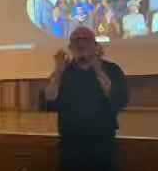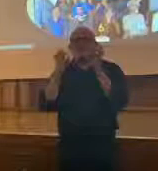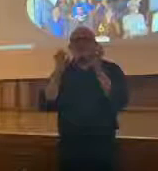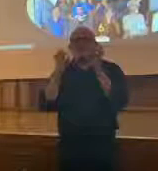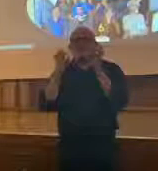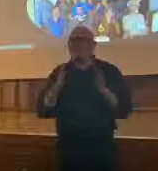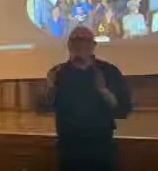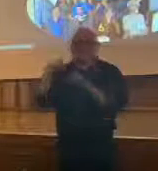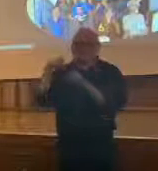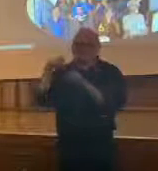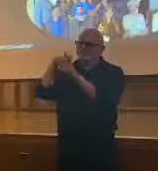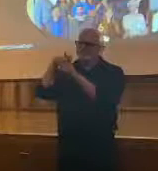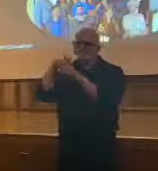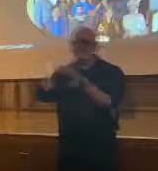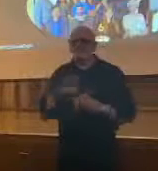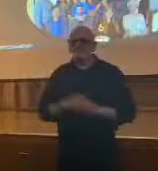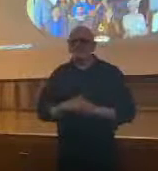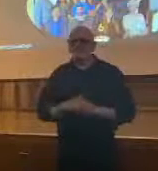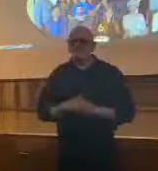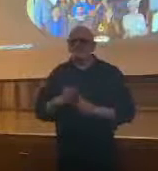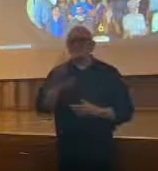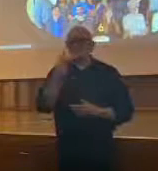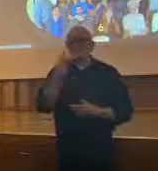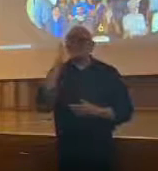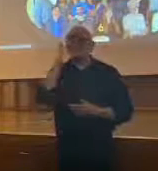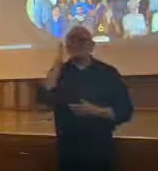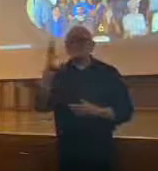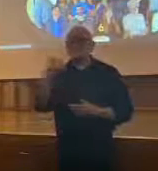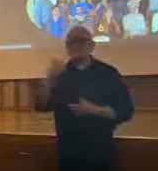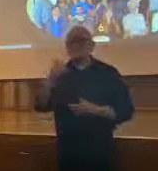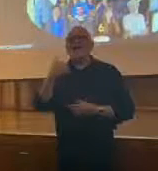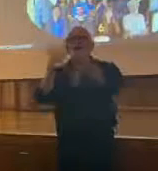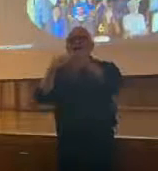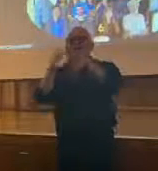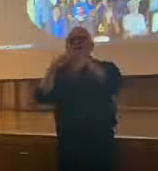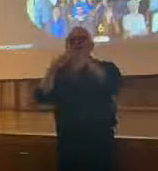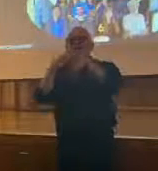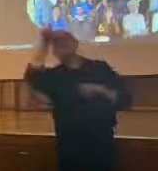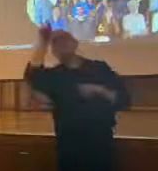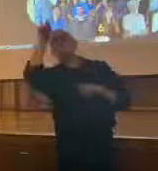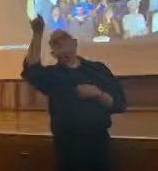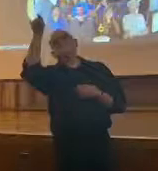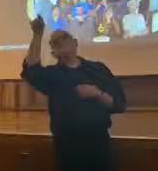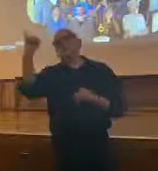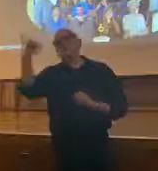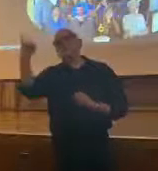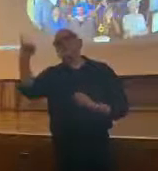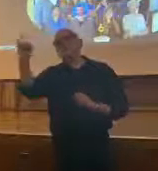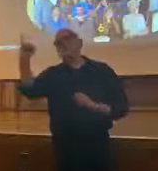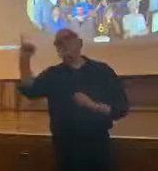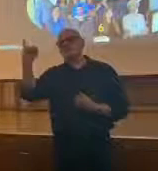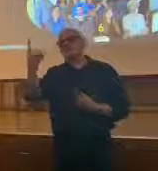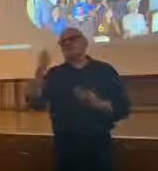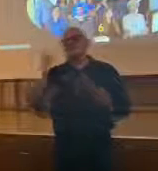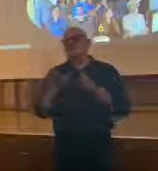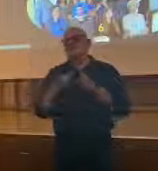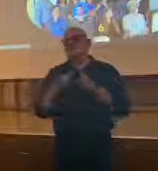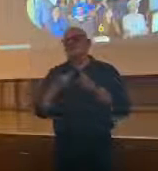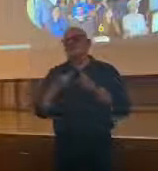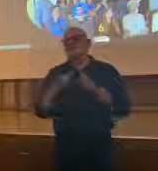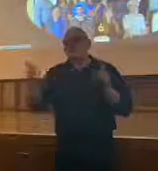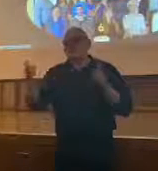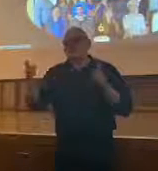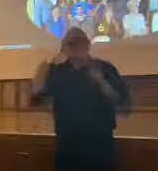floor. So you may or may not have noticed, because I'm not noticing myself, that the vendors all